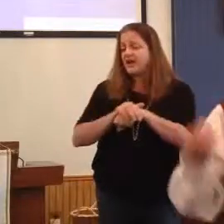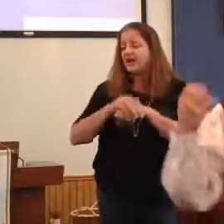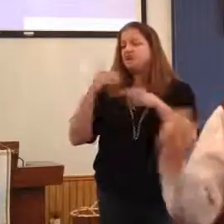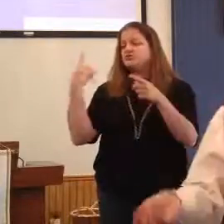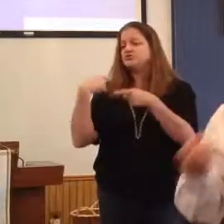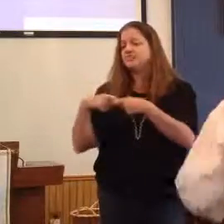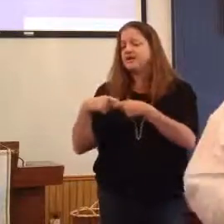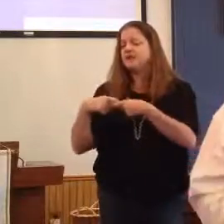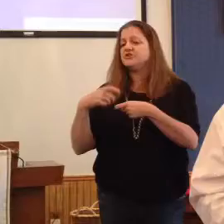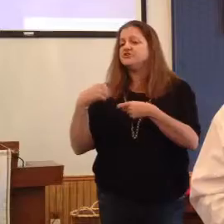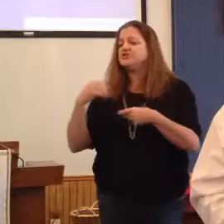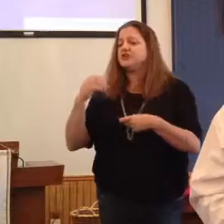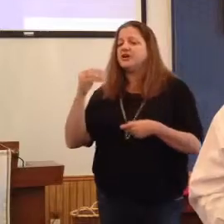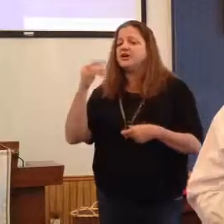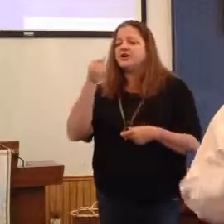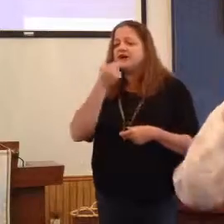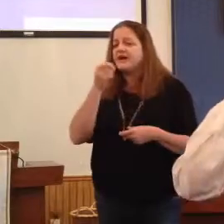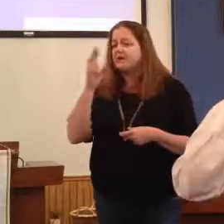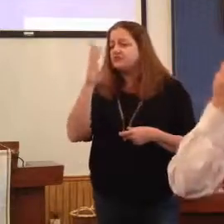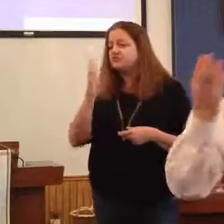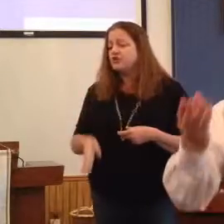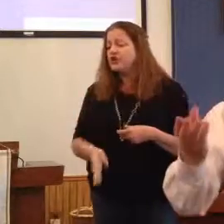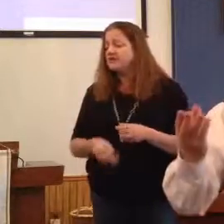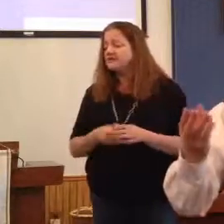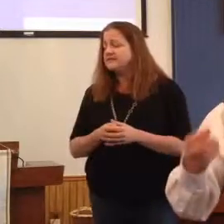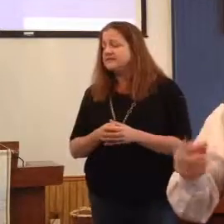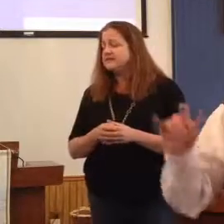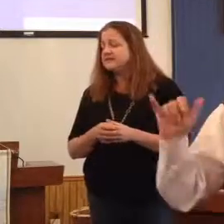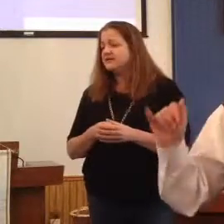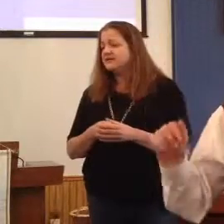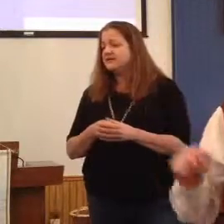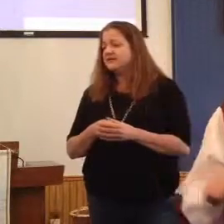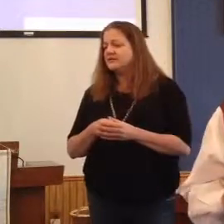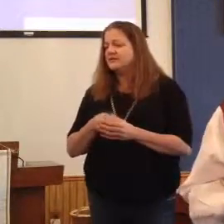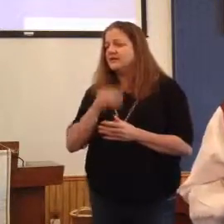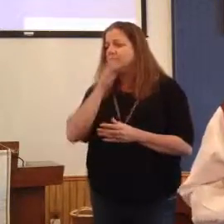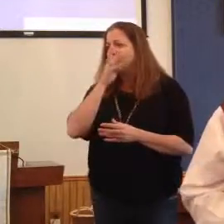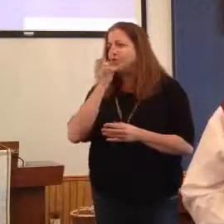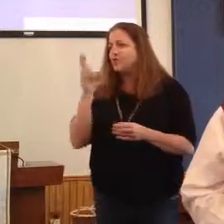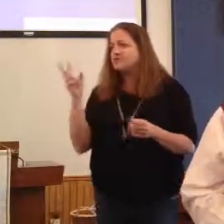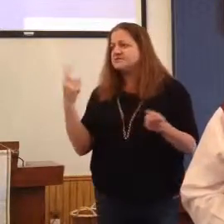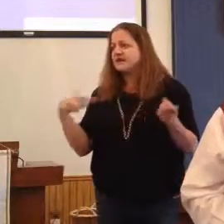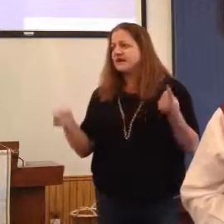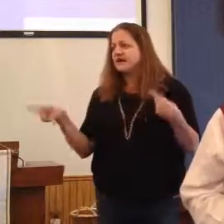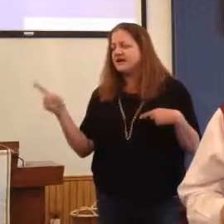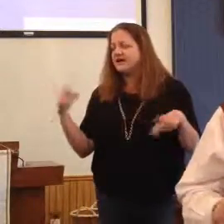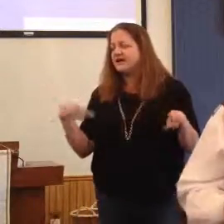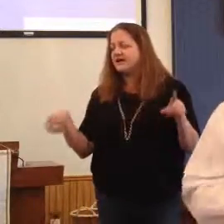or South, gay or straight, verbal or sign.